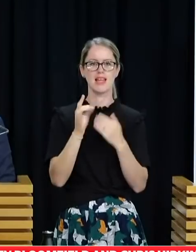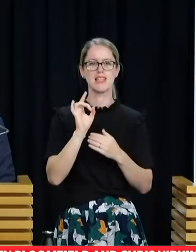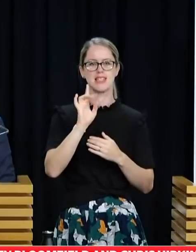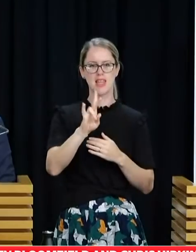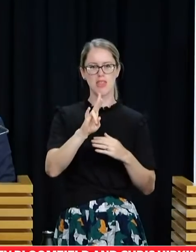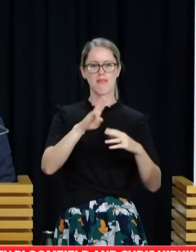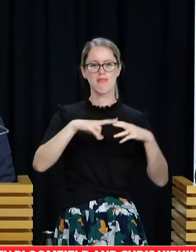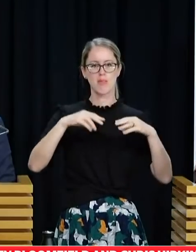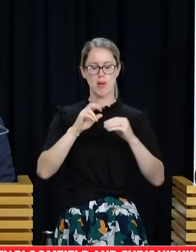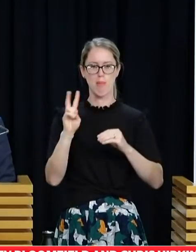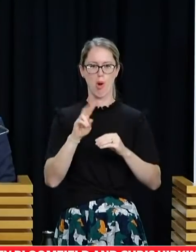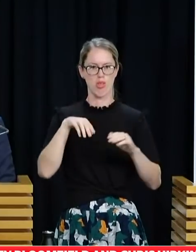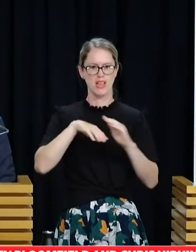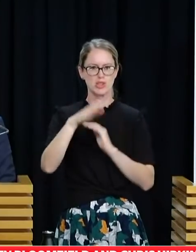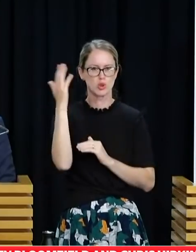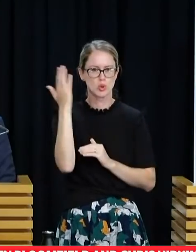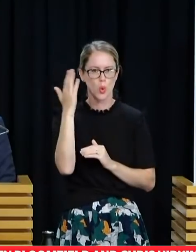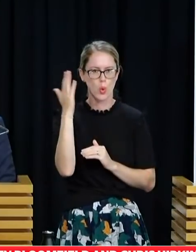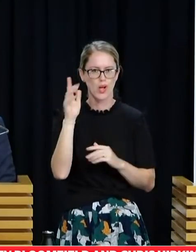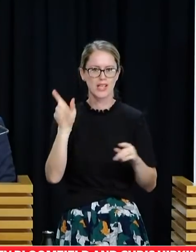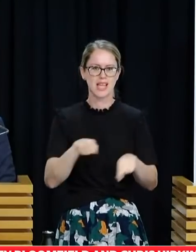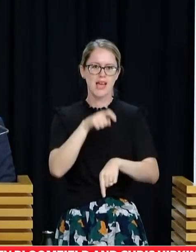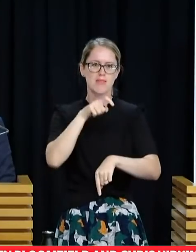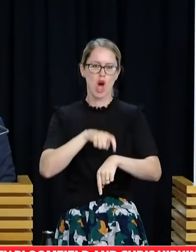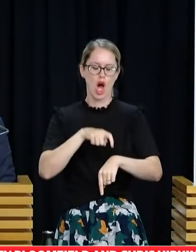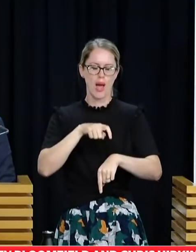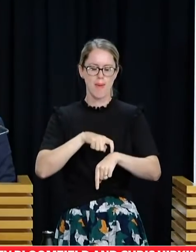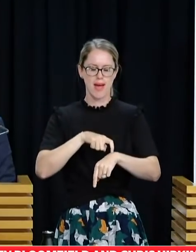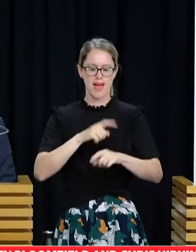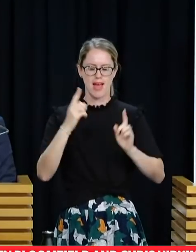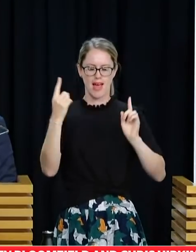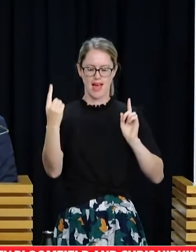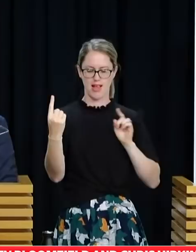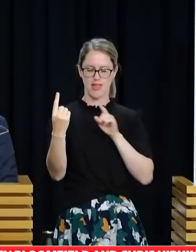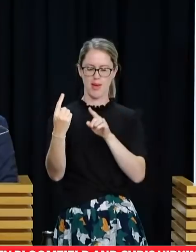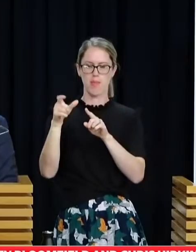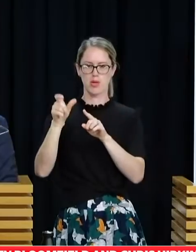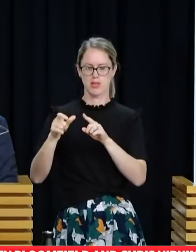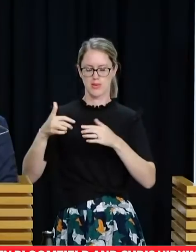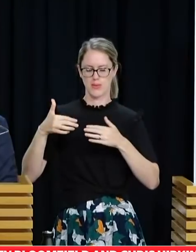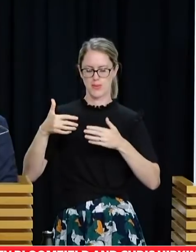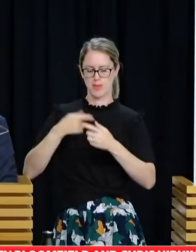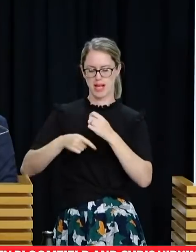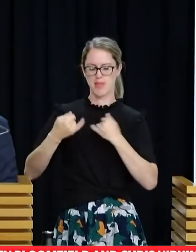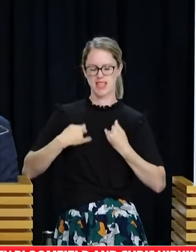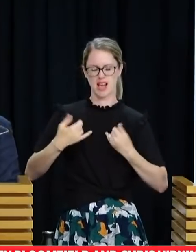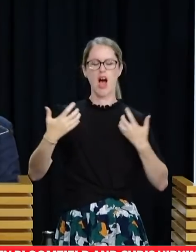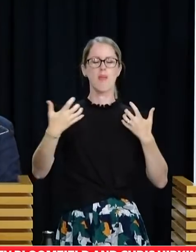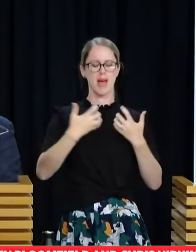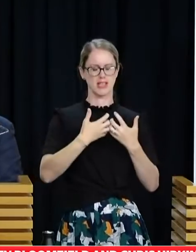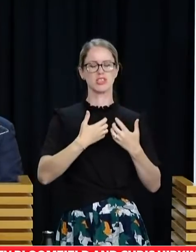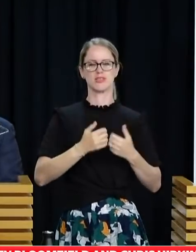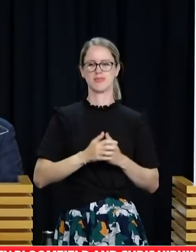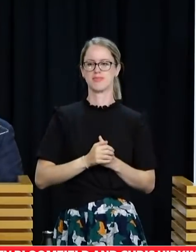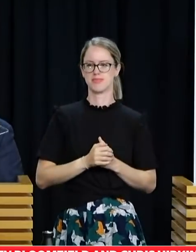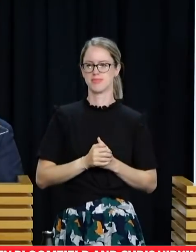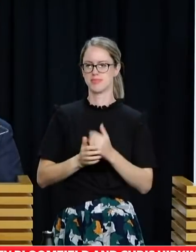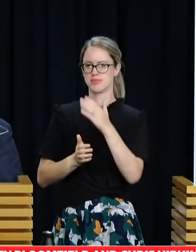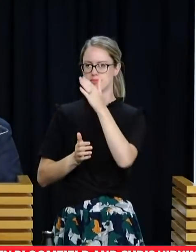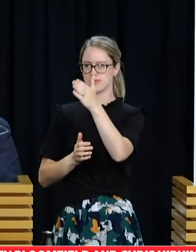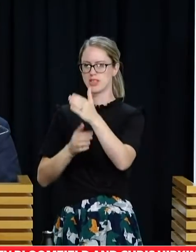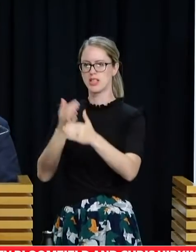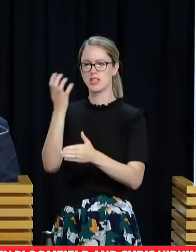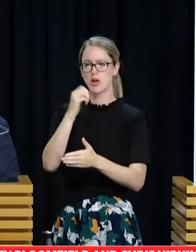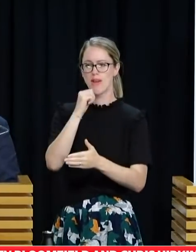of February, and the symptom onset for the latest case I. Yes. Prime Minister, apologies if you've already